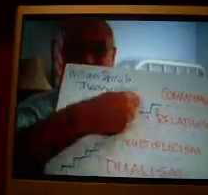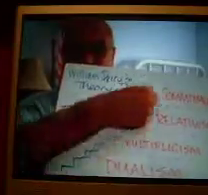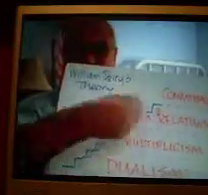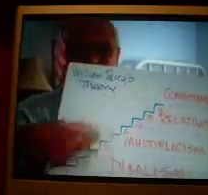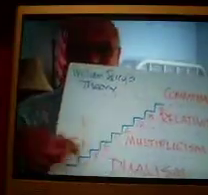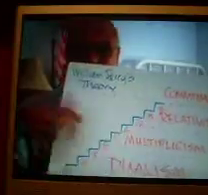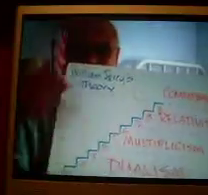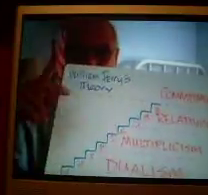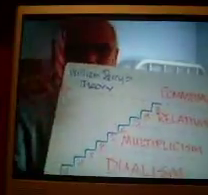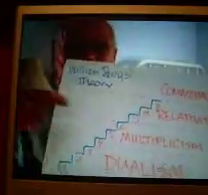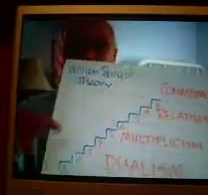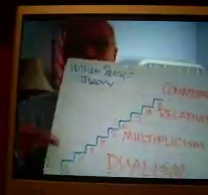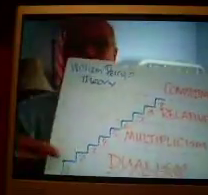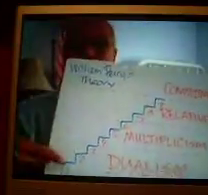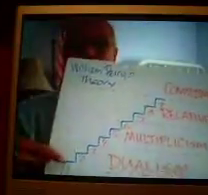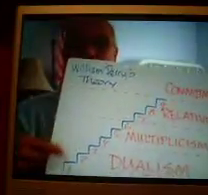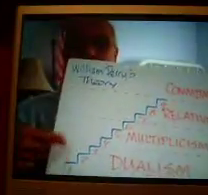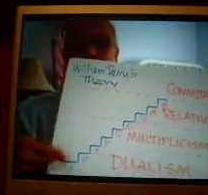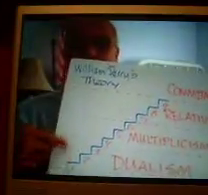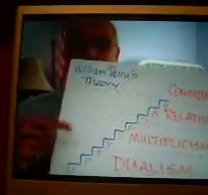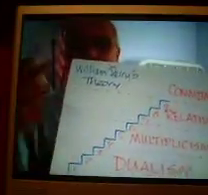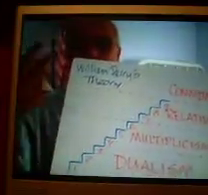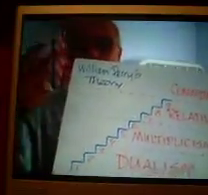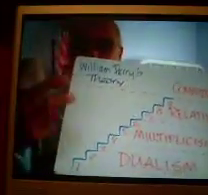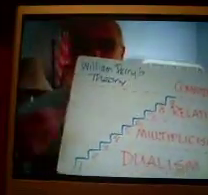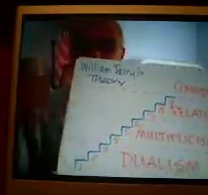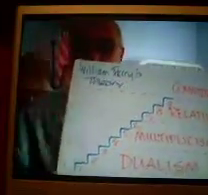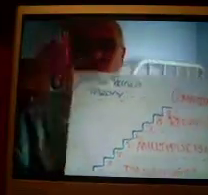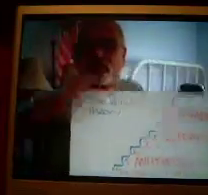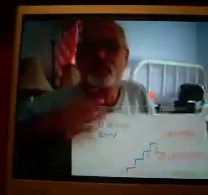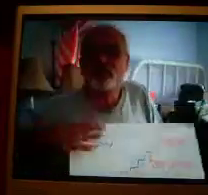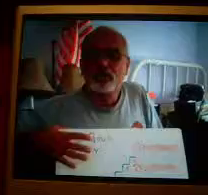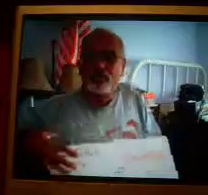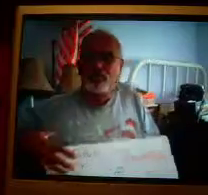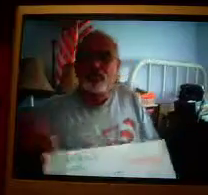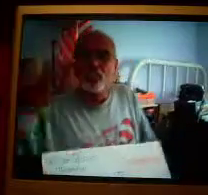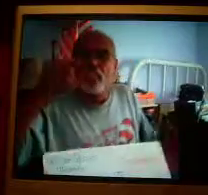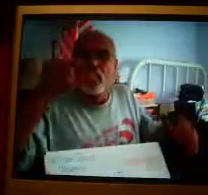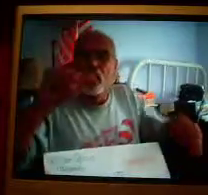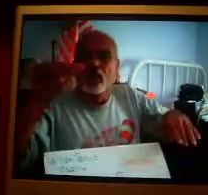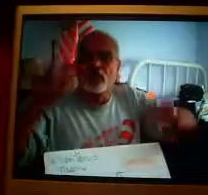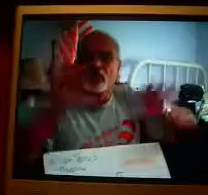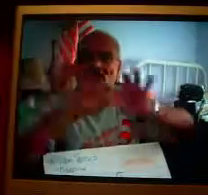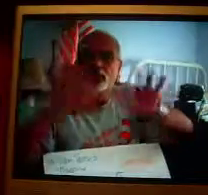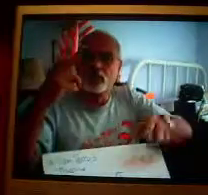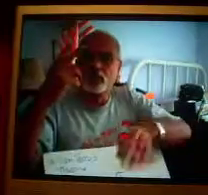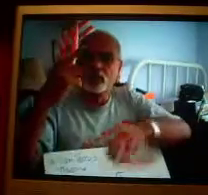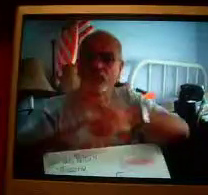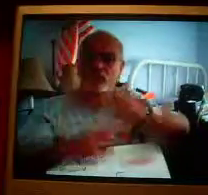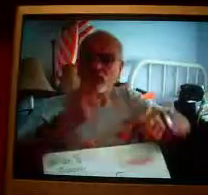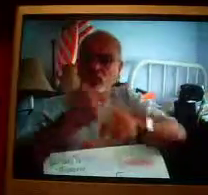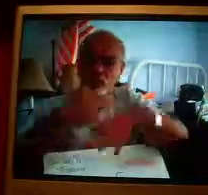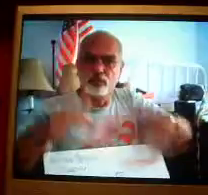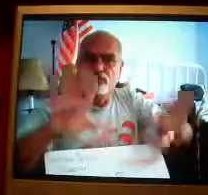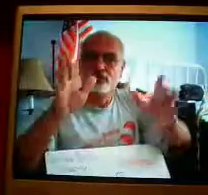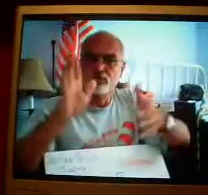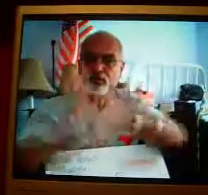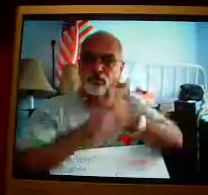mind. Okay. The first couple years there, and then in master's